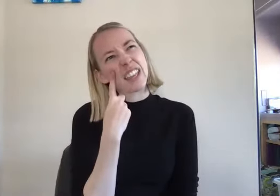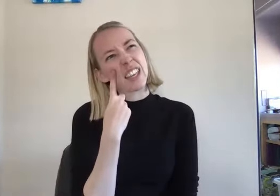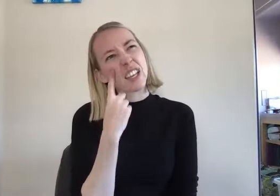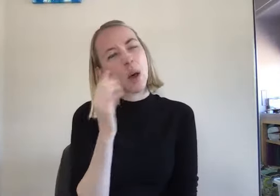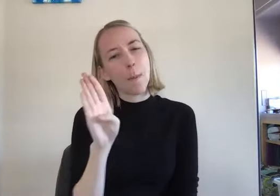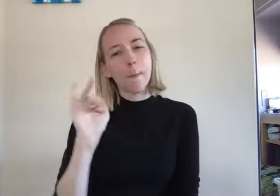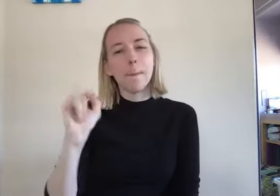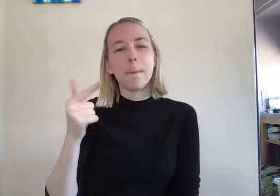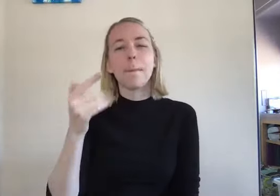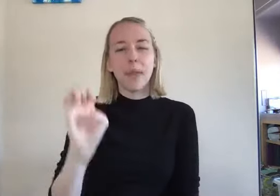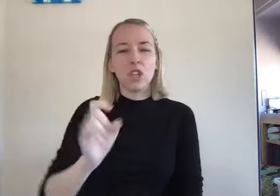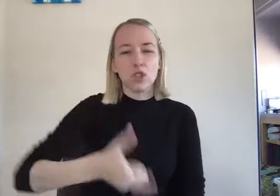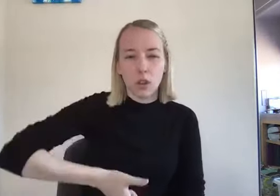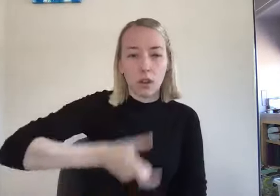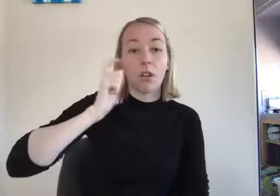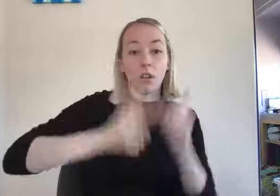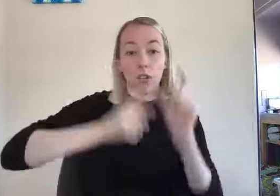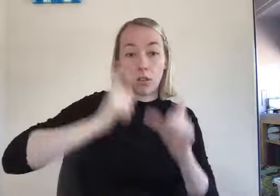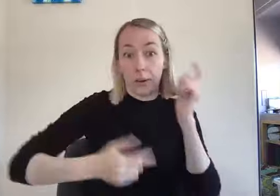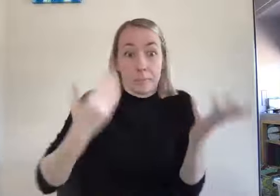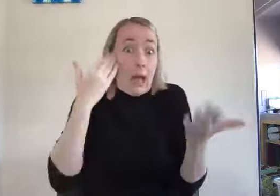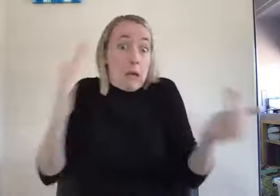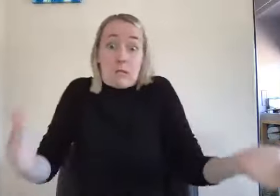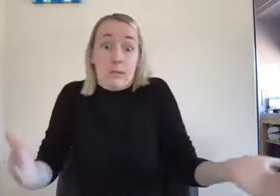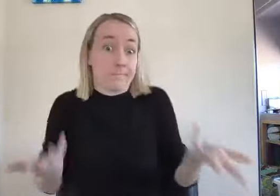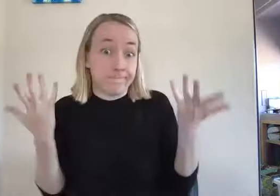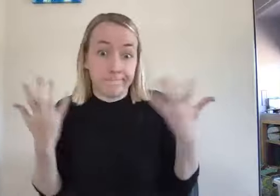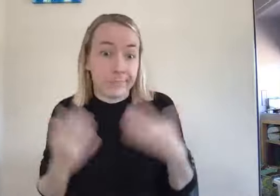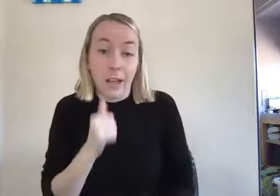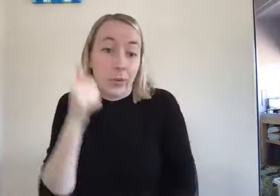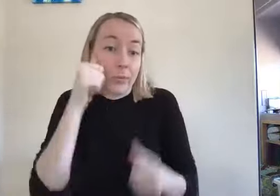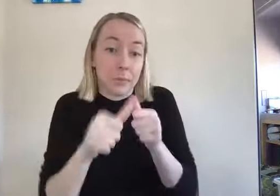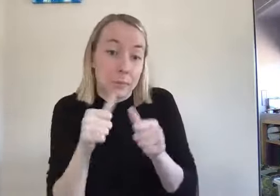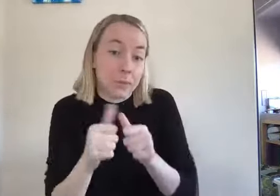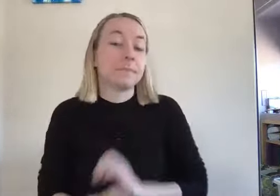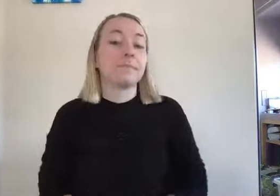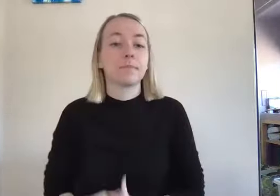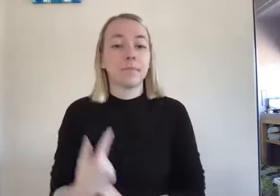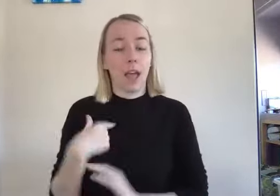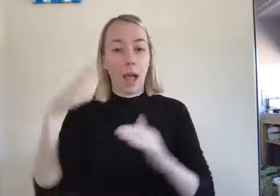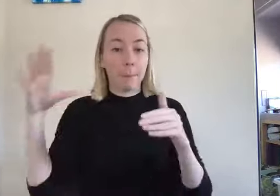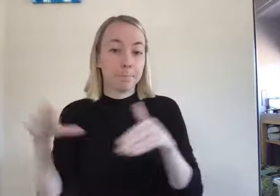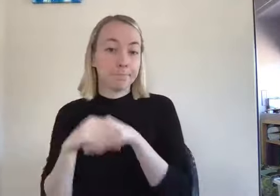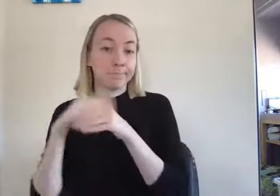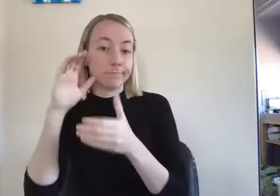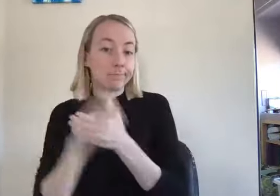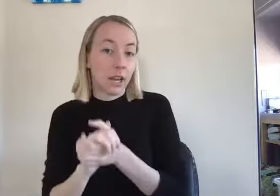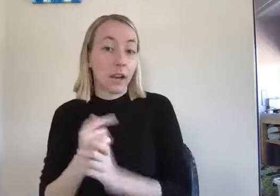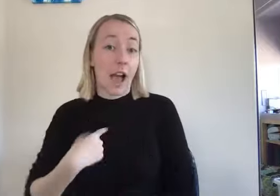of a binge drinker, mostly weekends on the days he was off. But, what do I know? I have no idea. And I got married to,